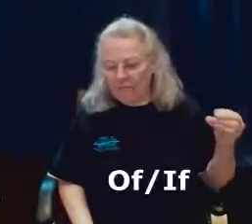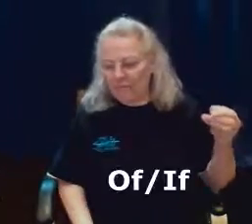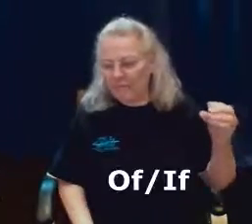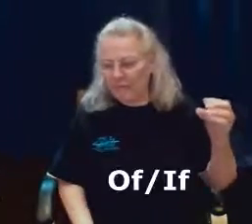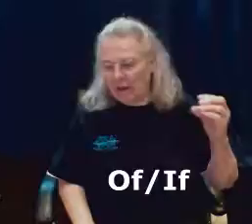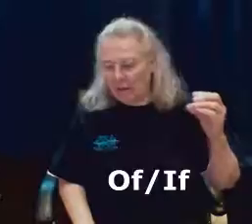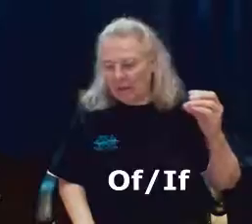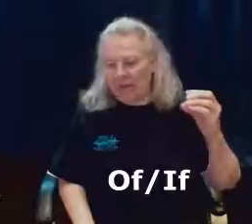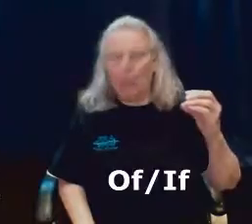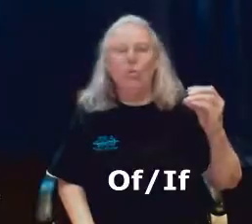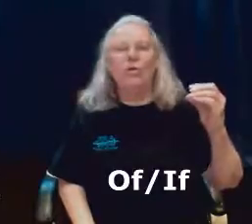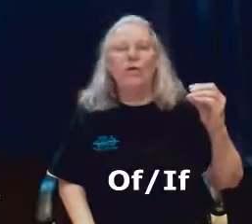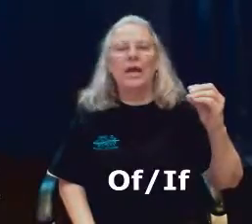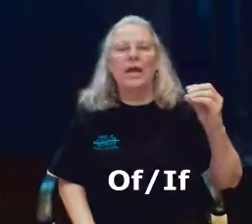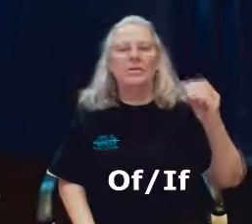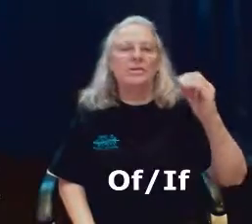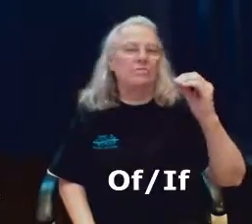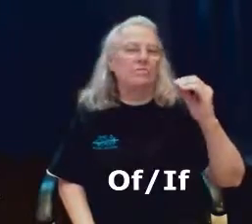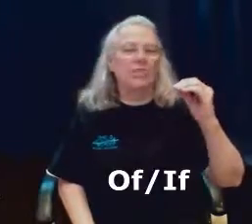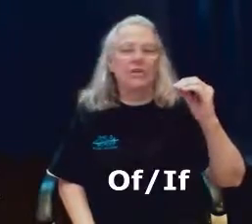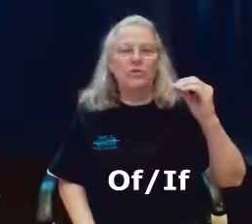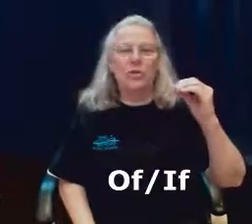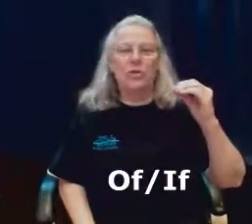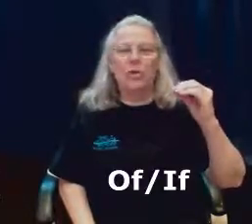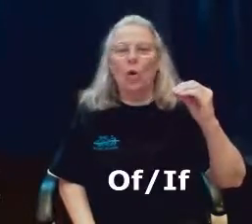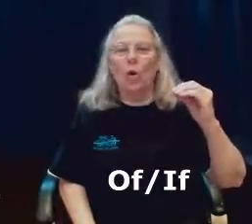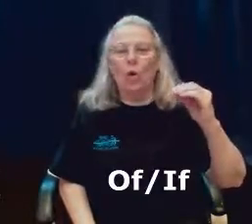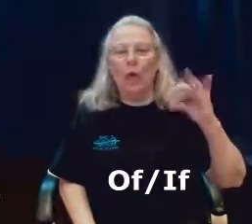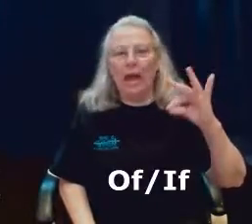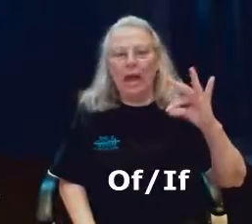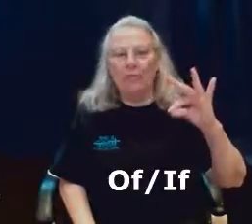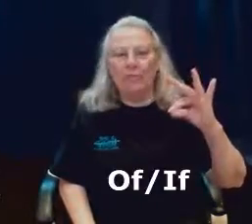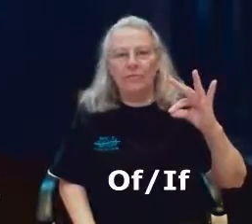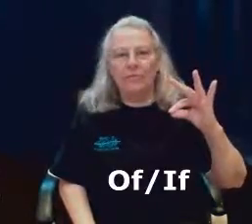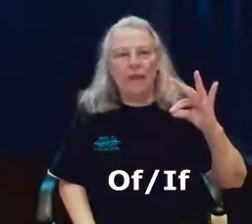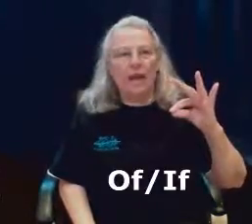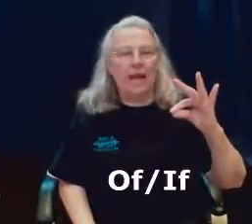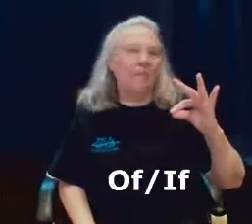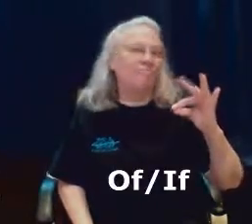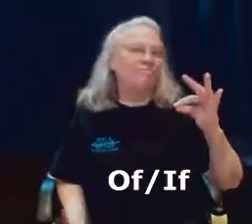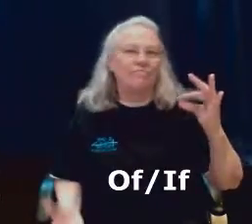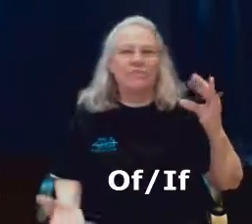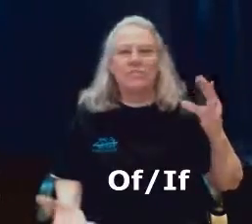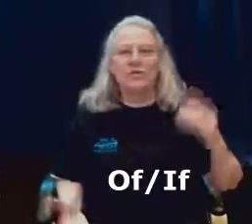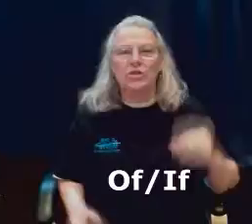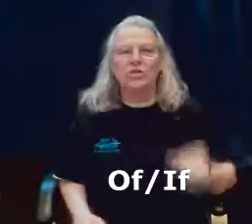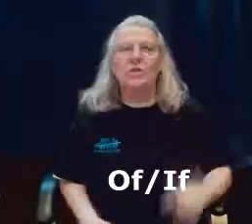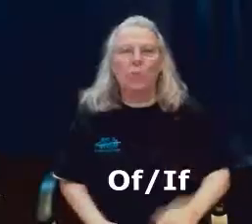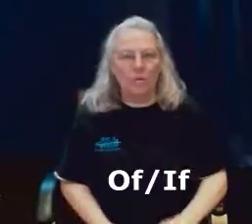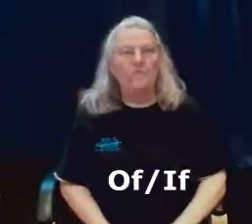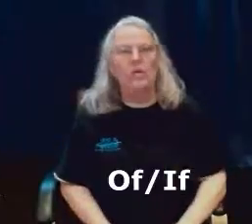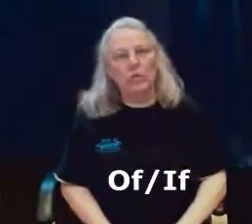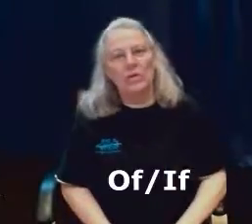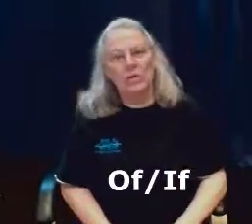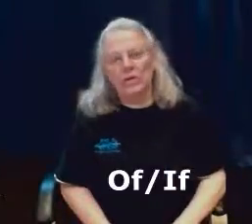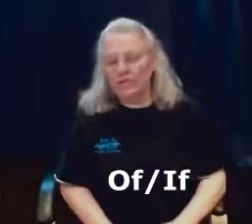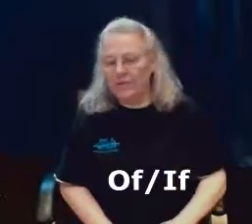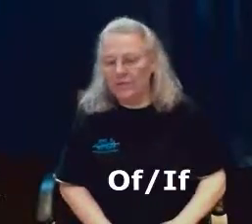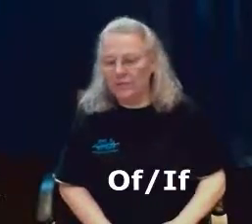Of. That word is fingerspelled O-F, and there's just some words that you will need to